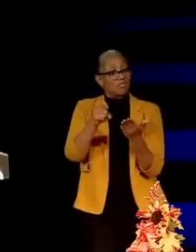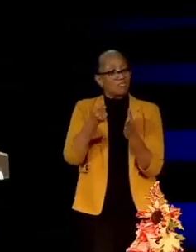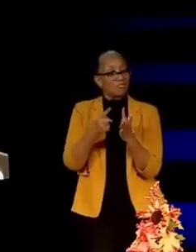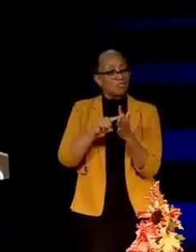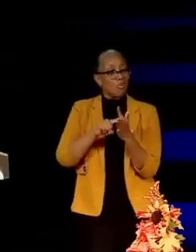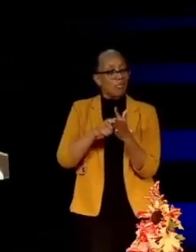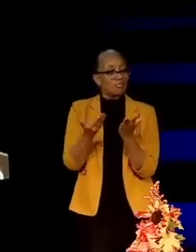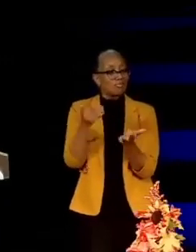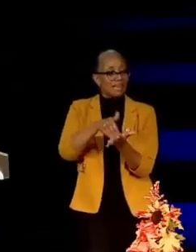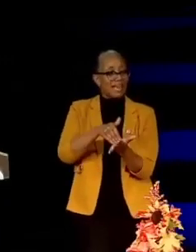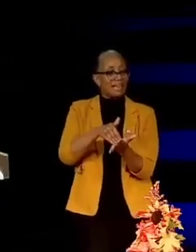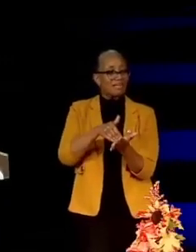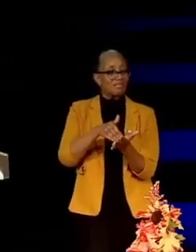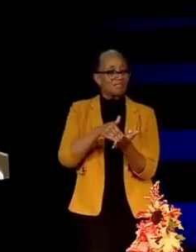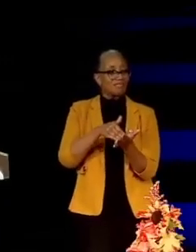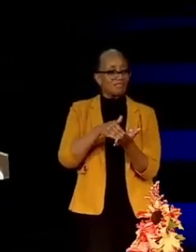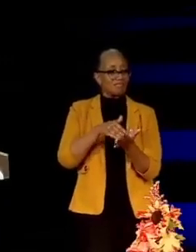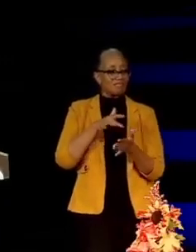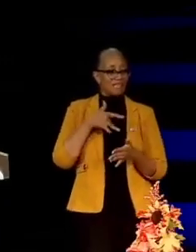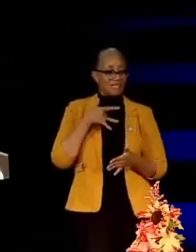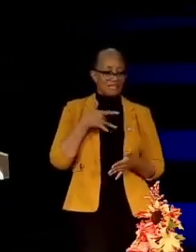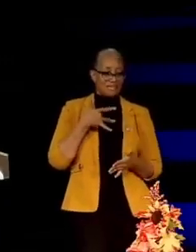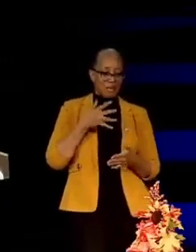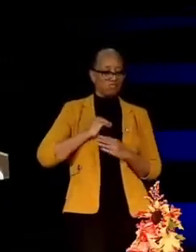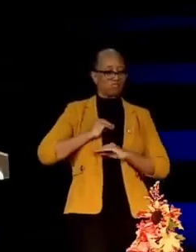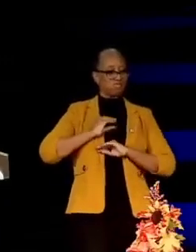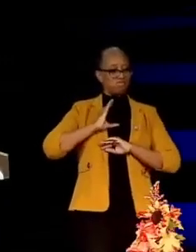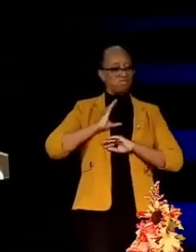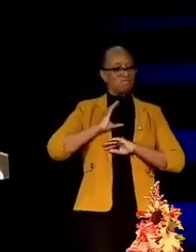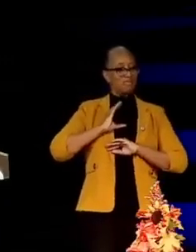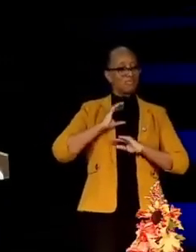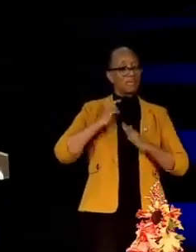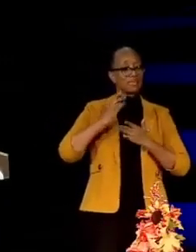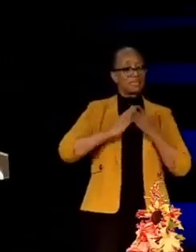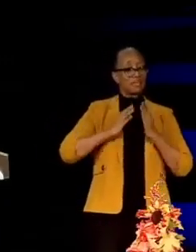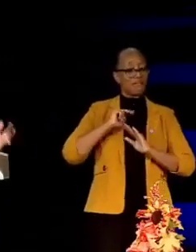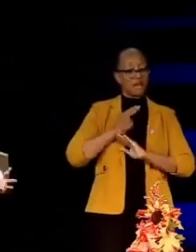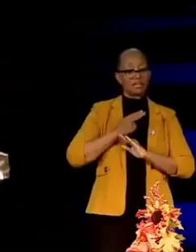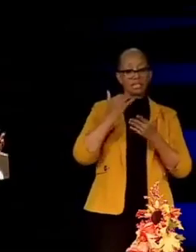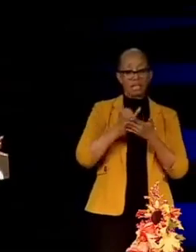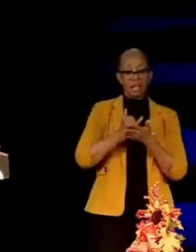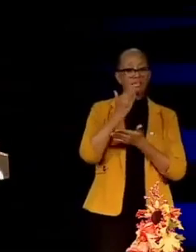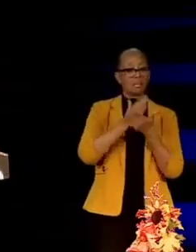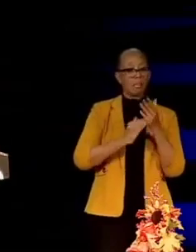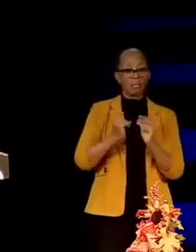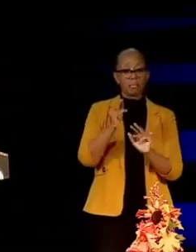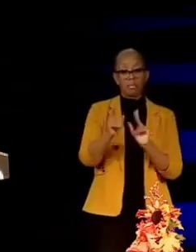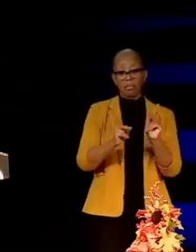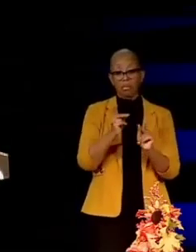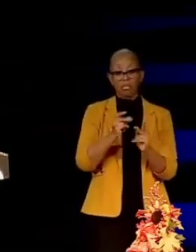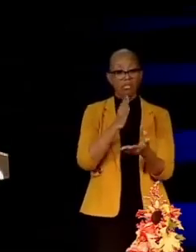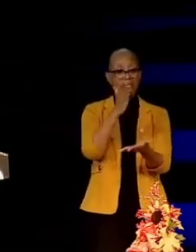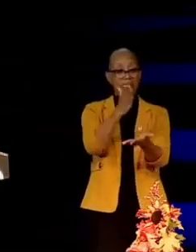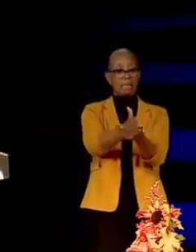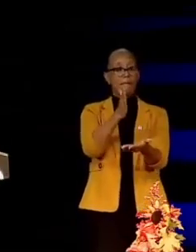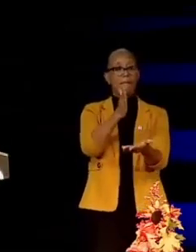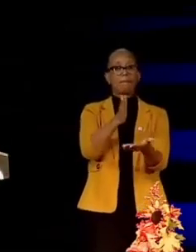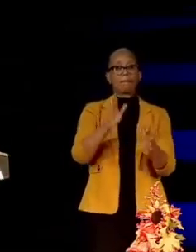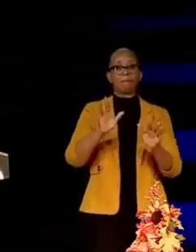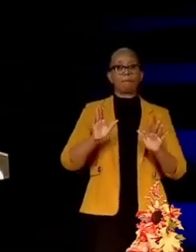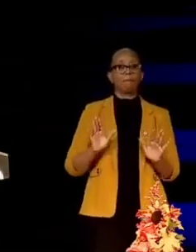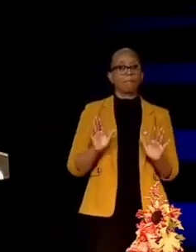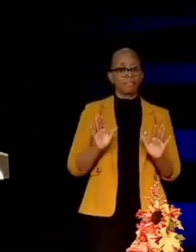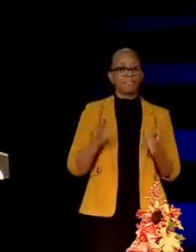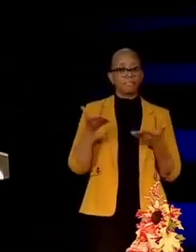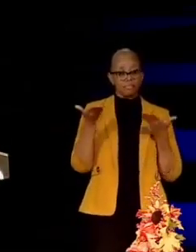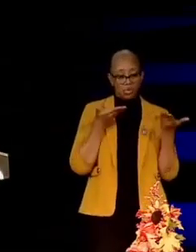again. Because the truth of the matter, some people have come to a screeching halt. But I'm here to encourage